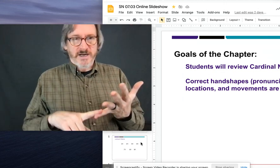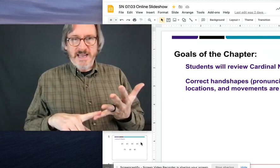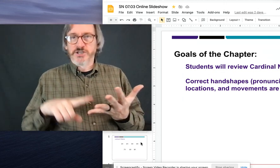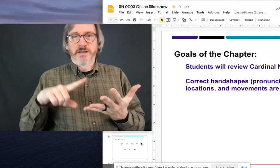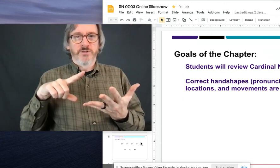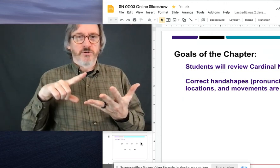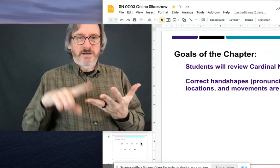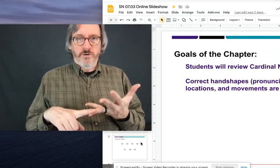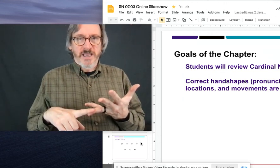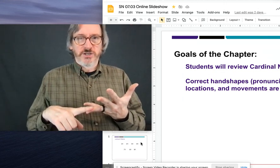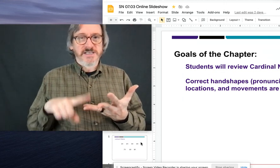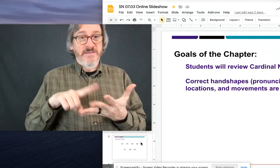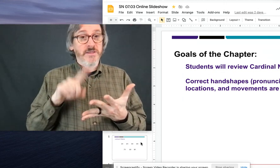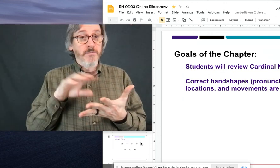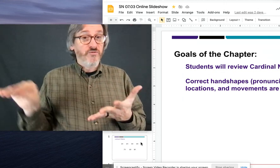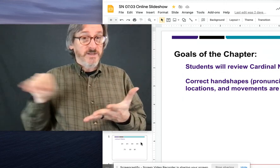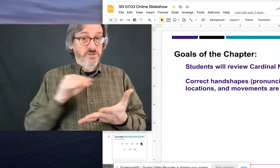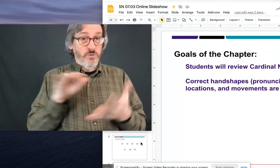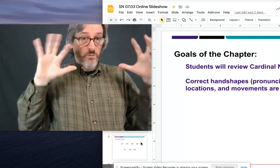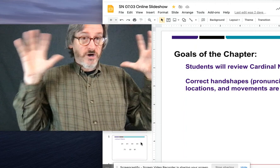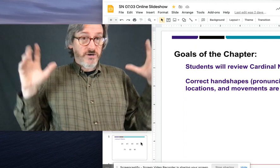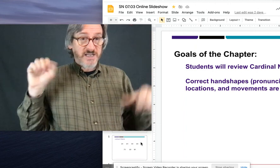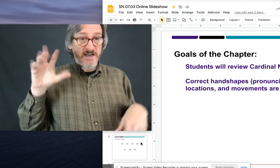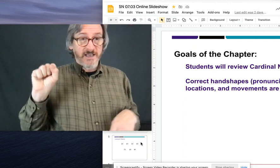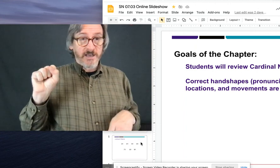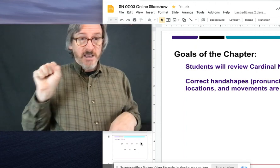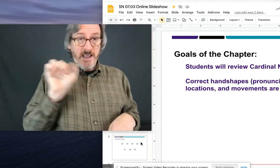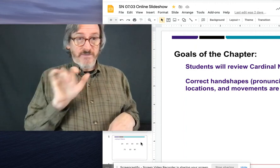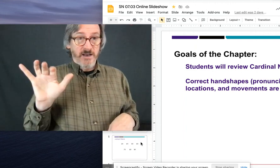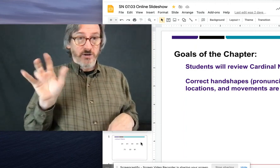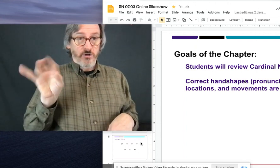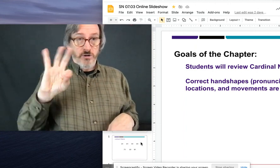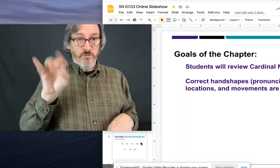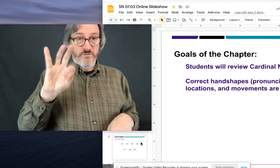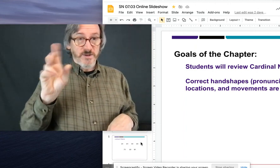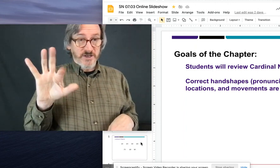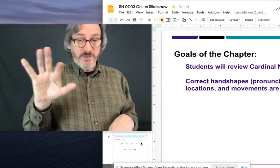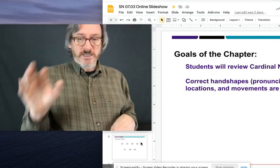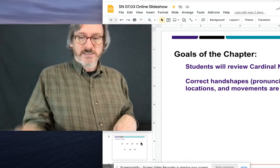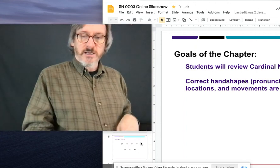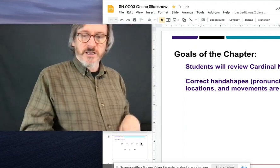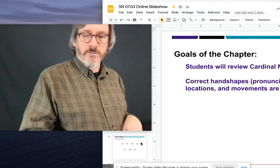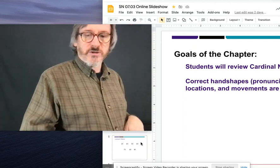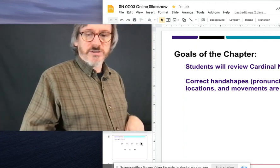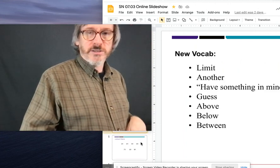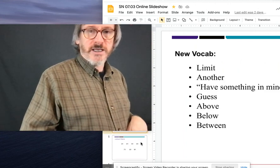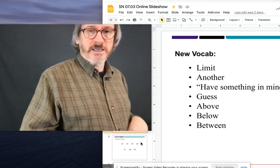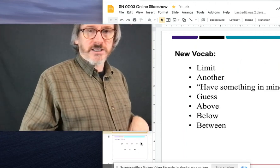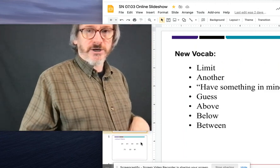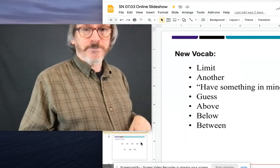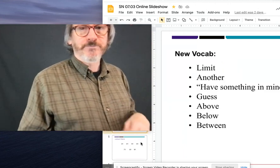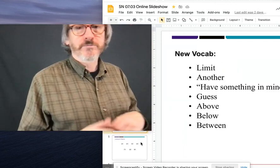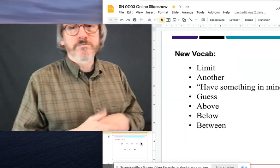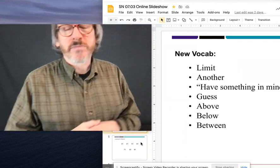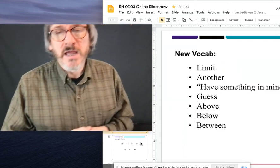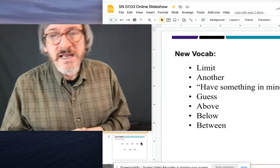correct hand shape, the correct locations, and then the movements, where you're signing it, and that the movement between the numbers is